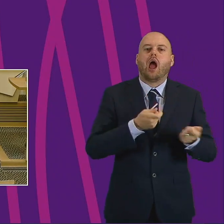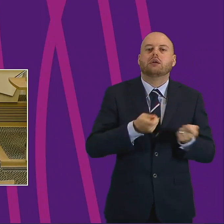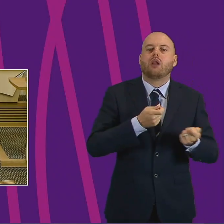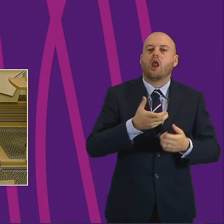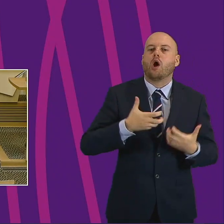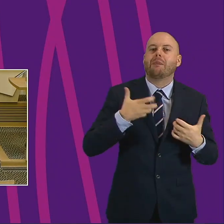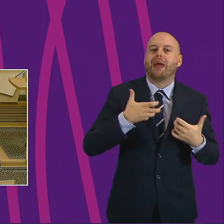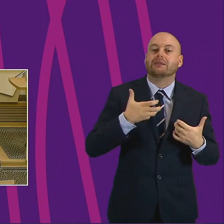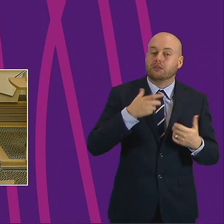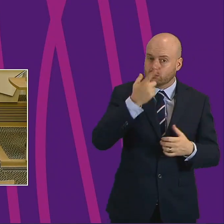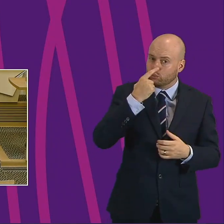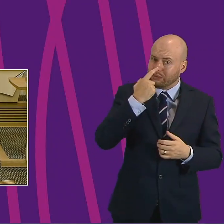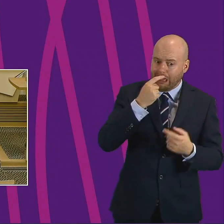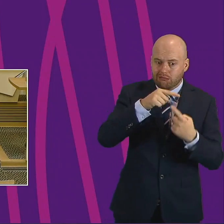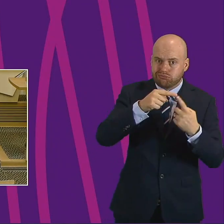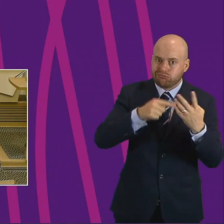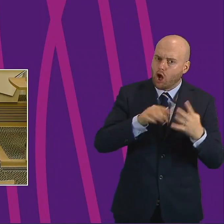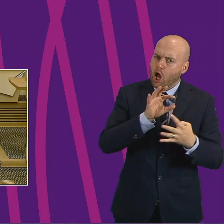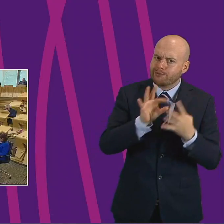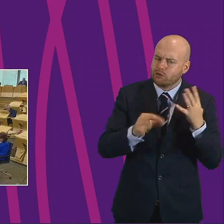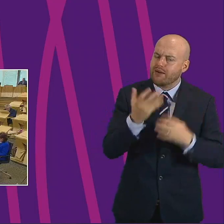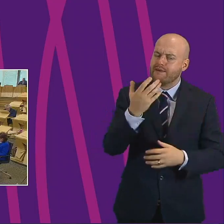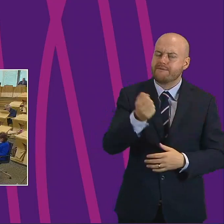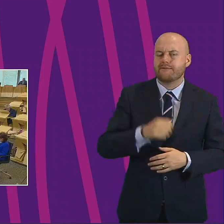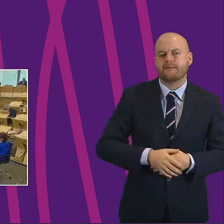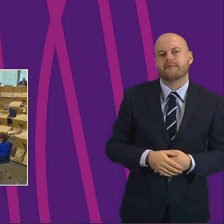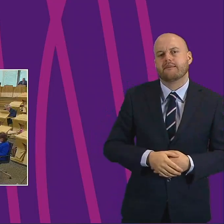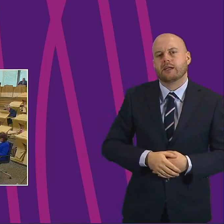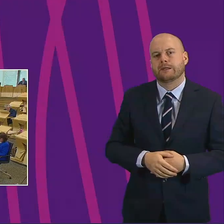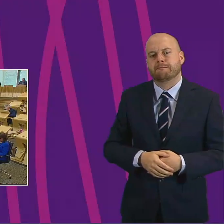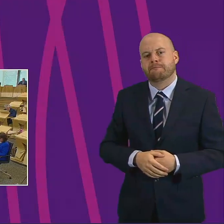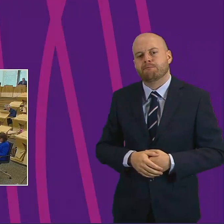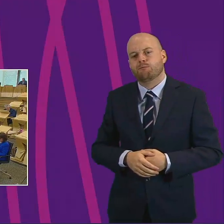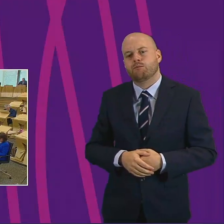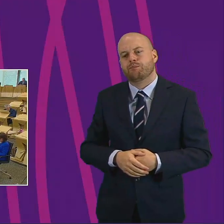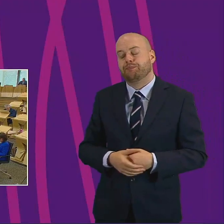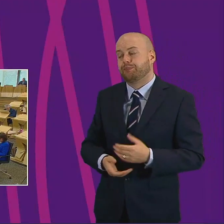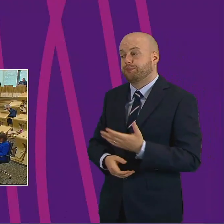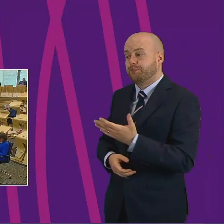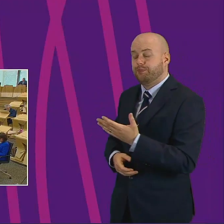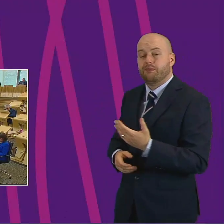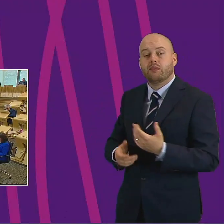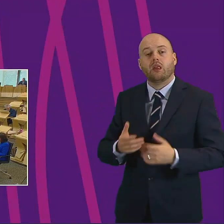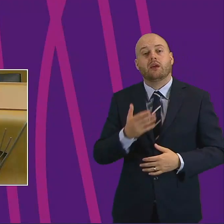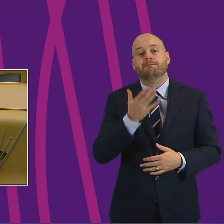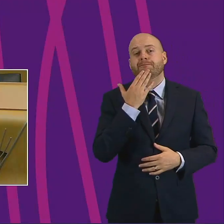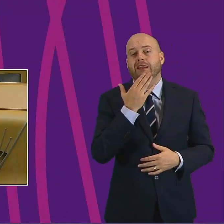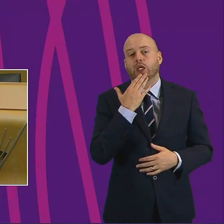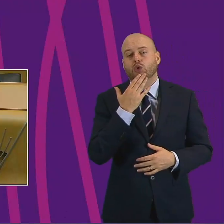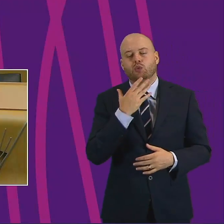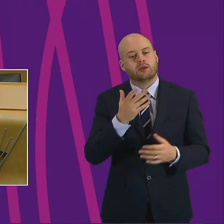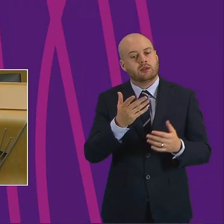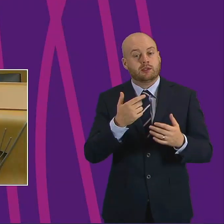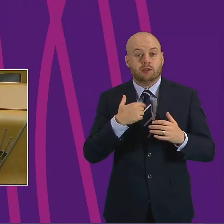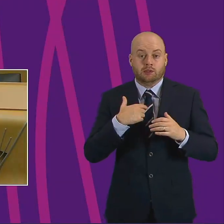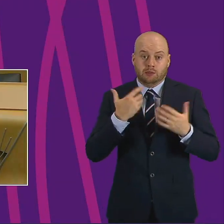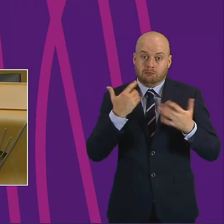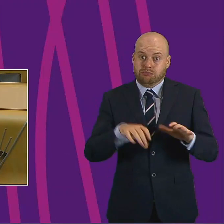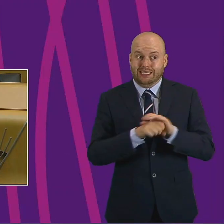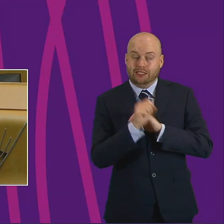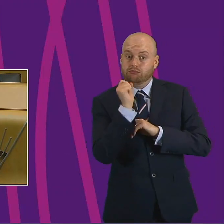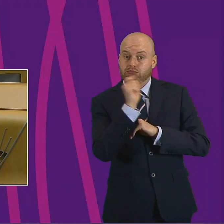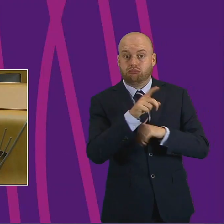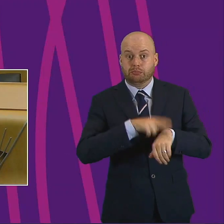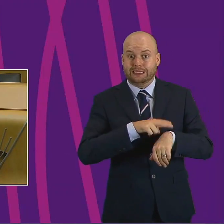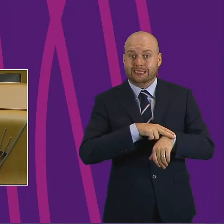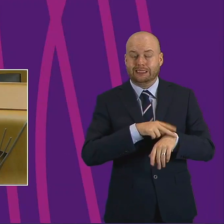avenues by which that can be taken forward. Andrew White. Thank you, Cabinet Secretary. I have written to the police, haven't had a reply yet, and